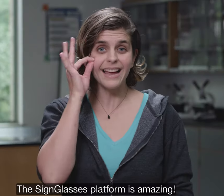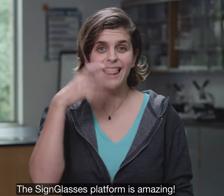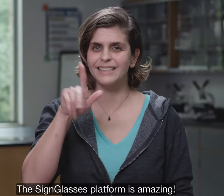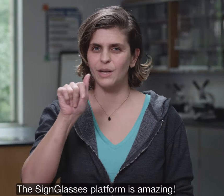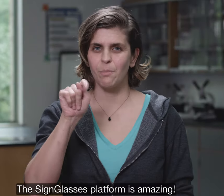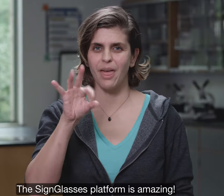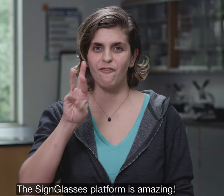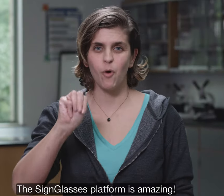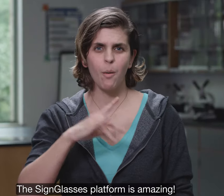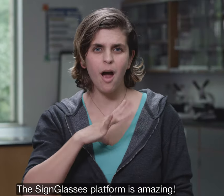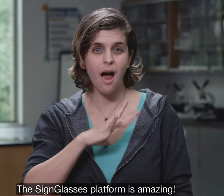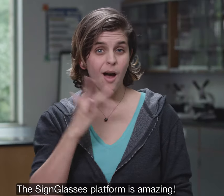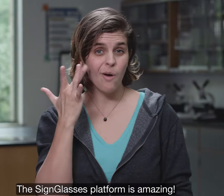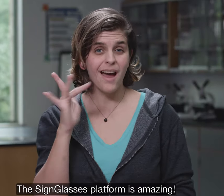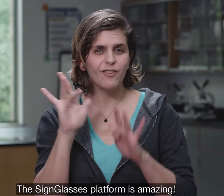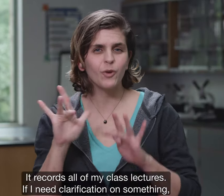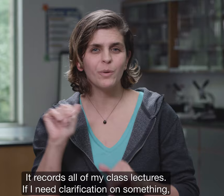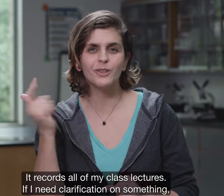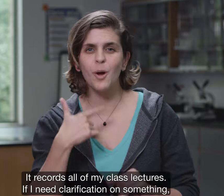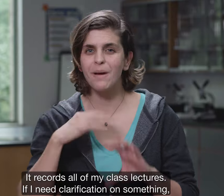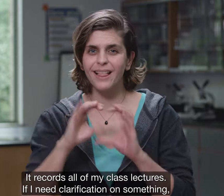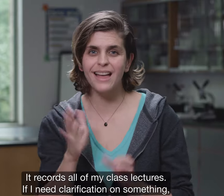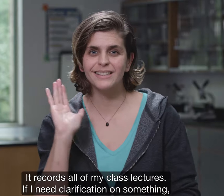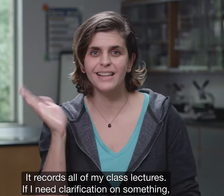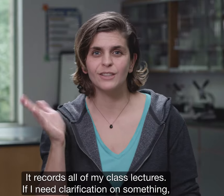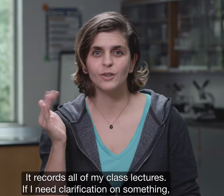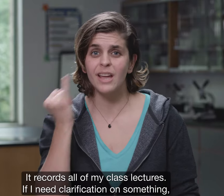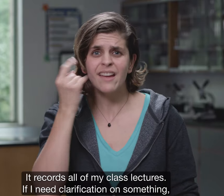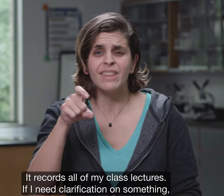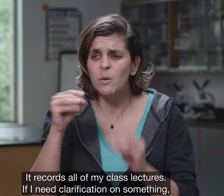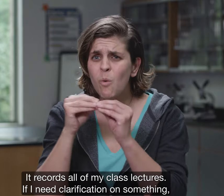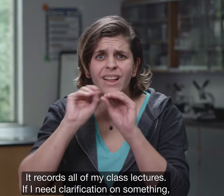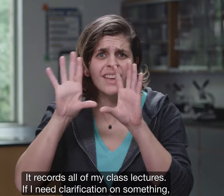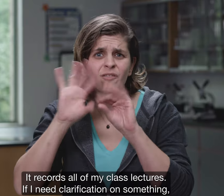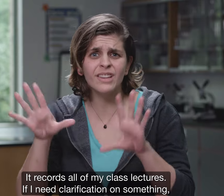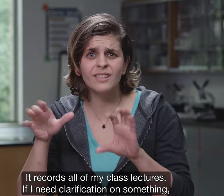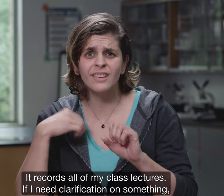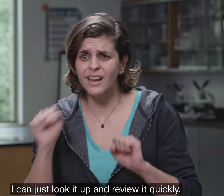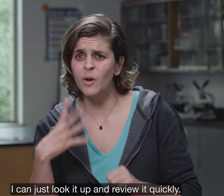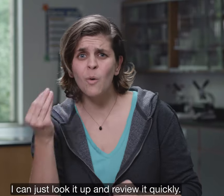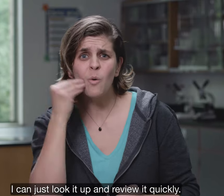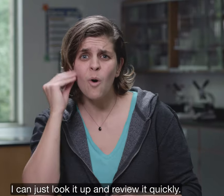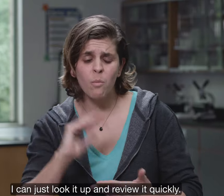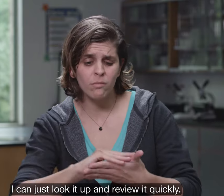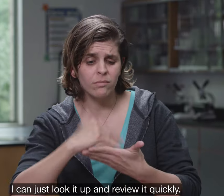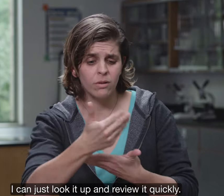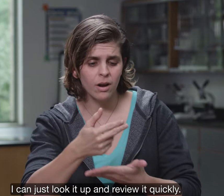The SignGlasses platform is amazing. It records all of my class lectures. If I need clarification on something, I can just look it up and